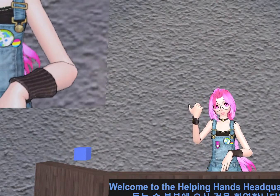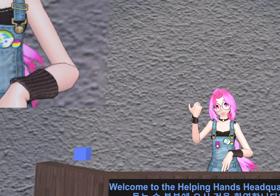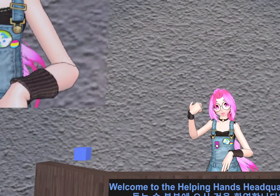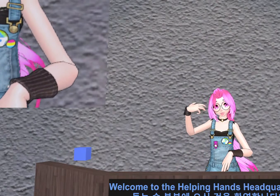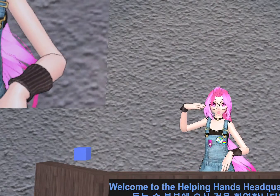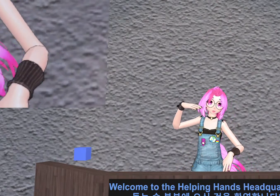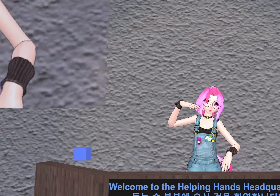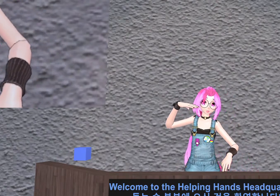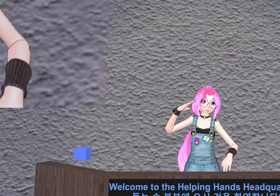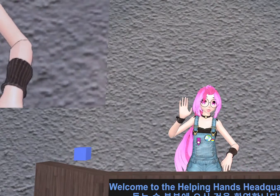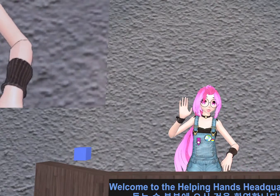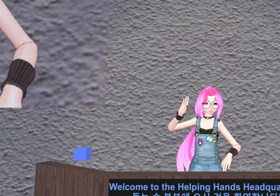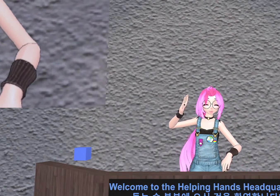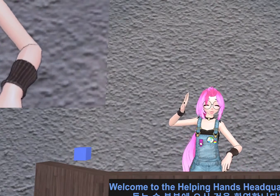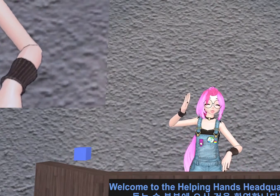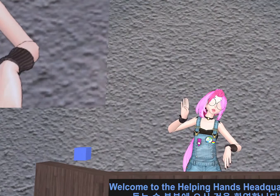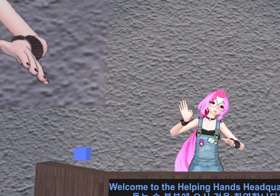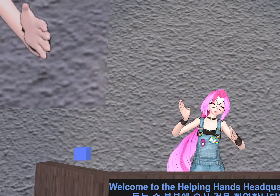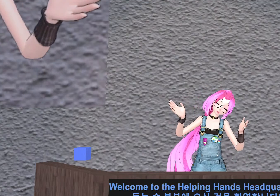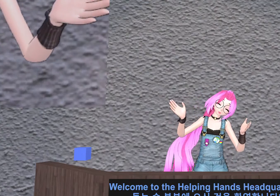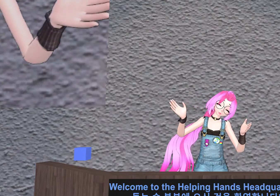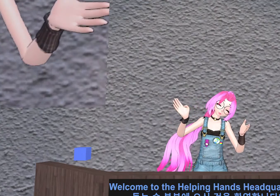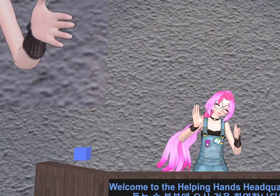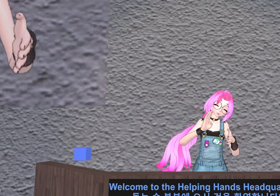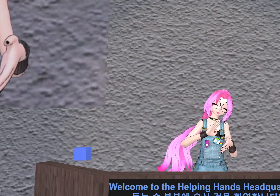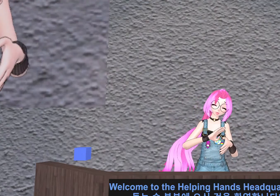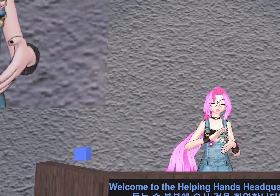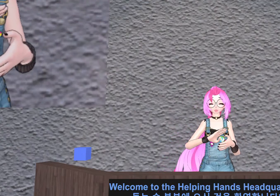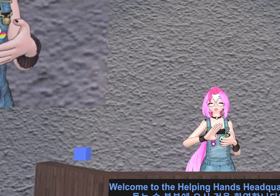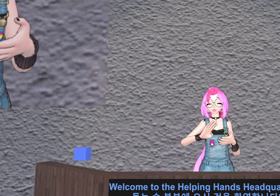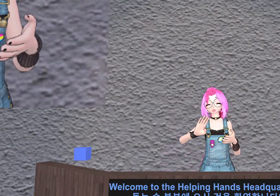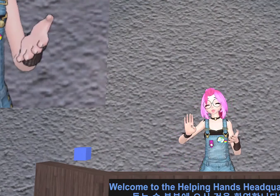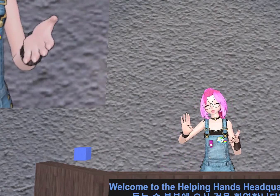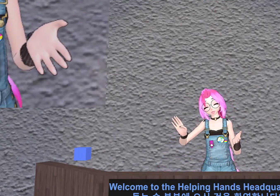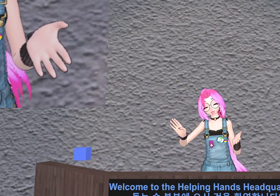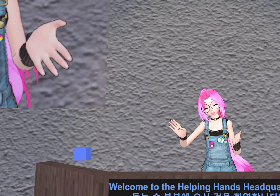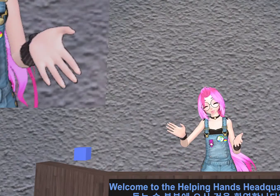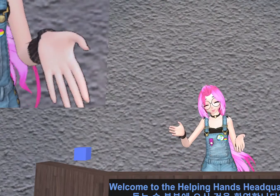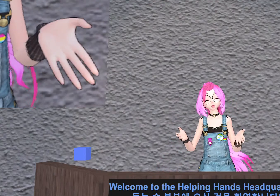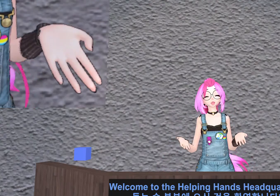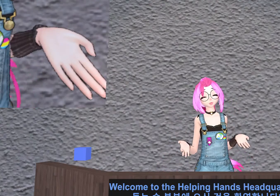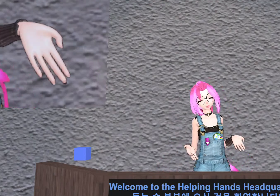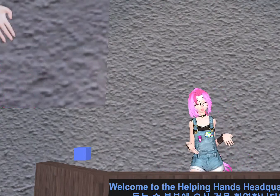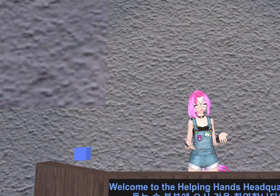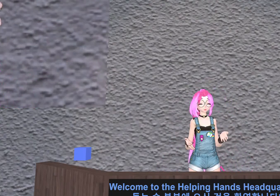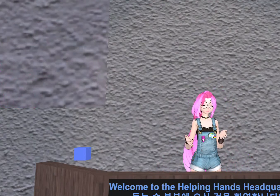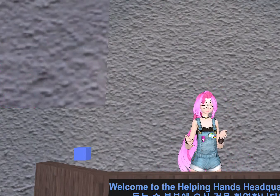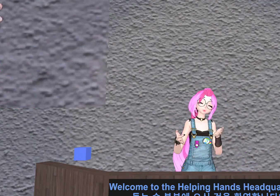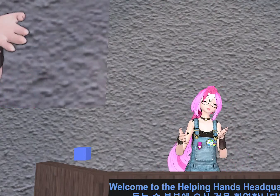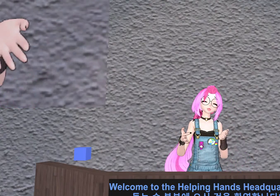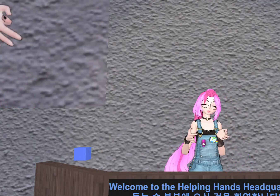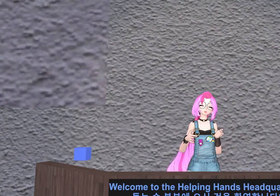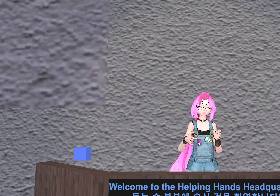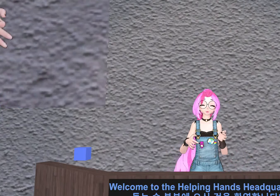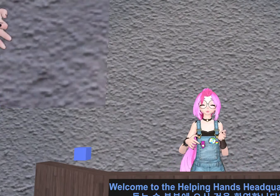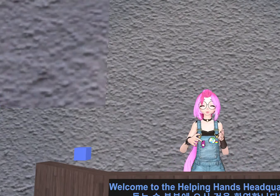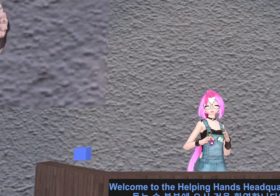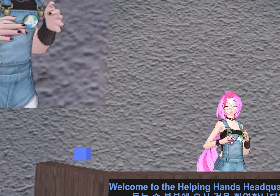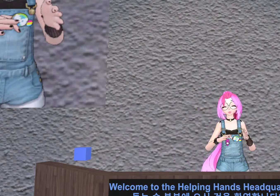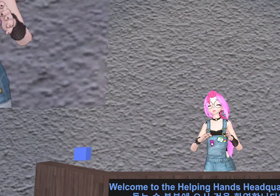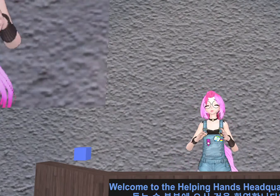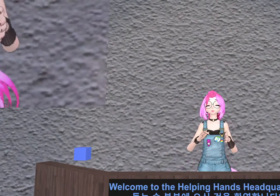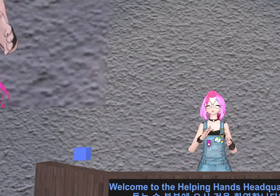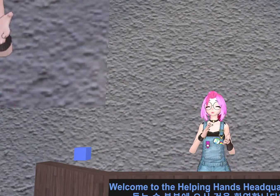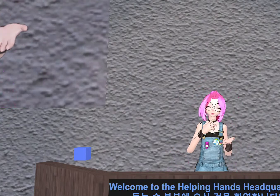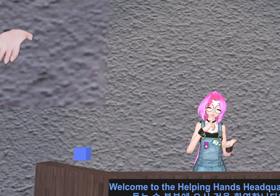say A, B, C. I've pretty much got it in the bag.